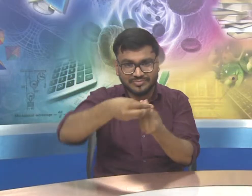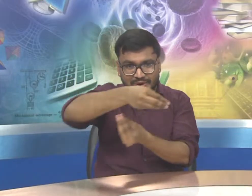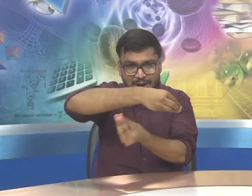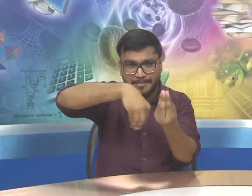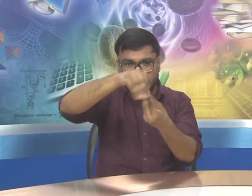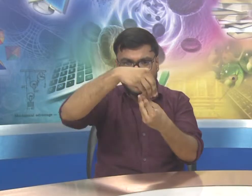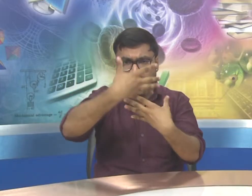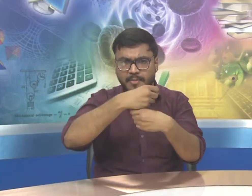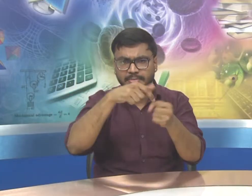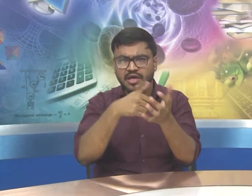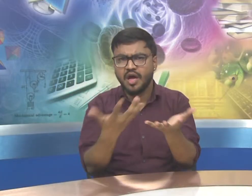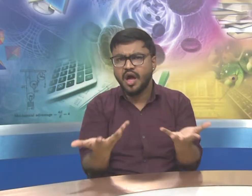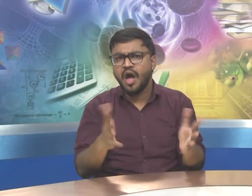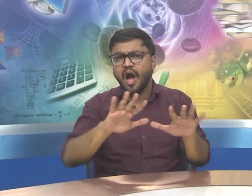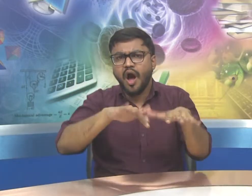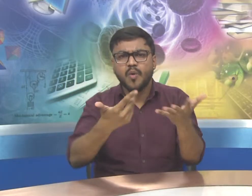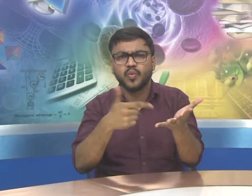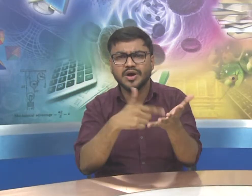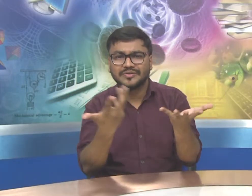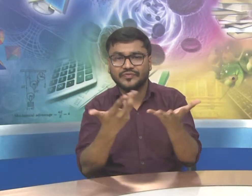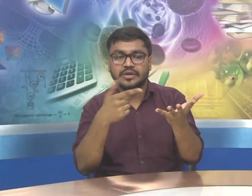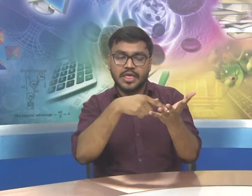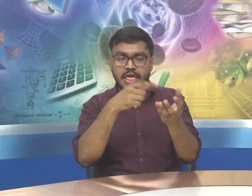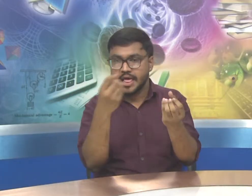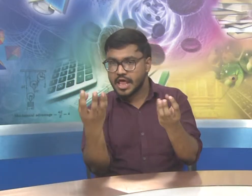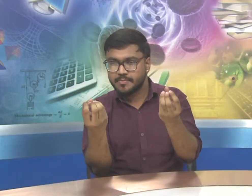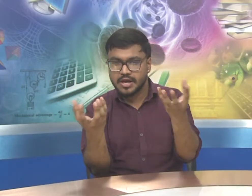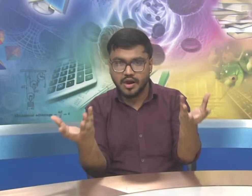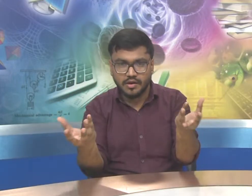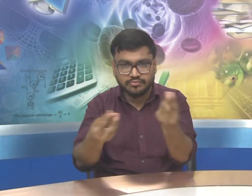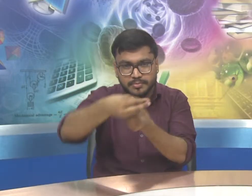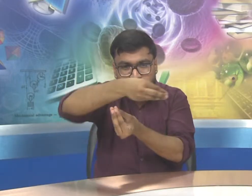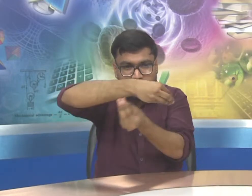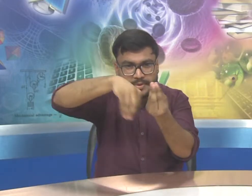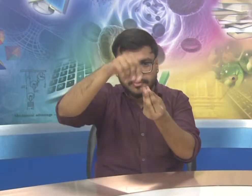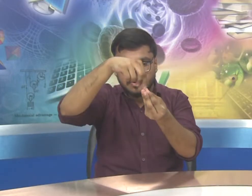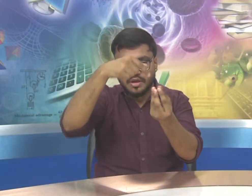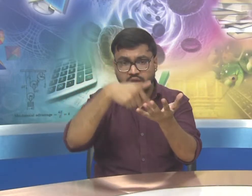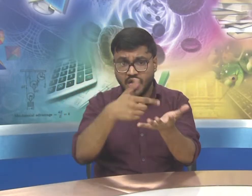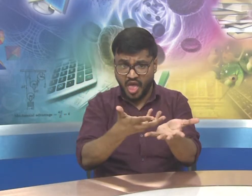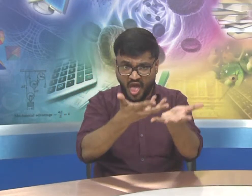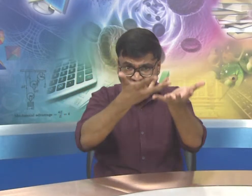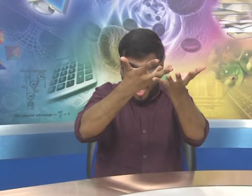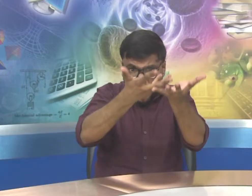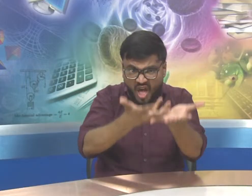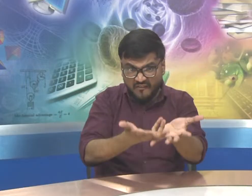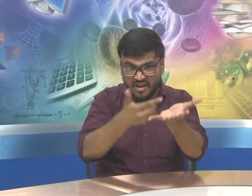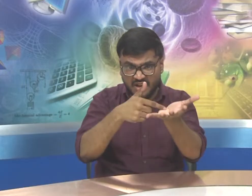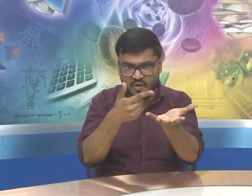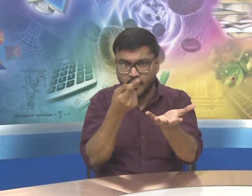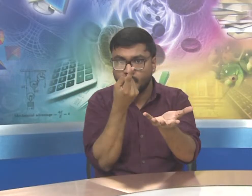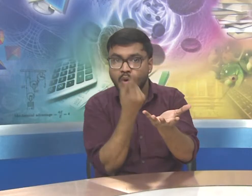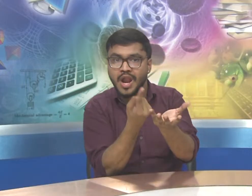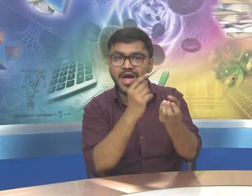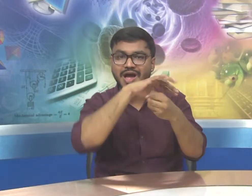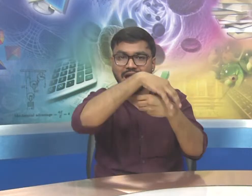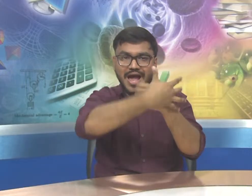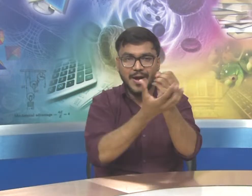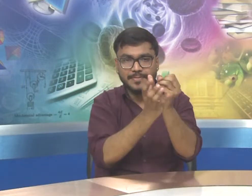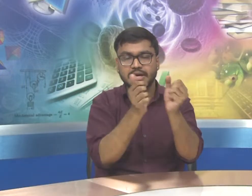Dalton used these weight comparisons to find relative atomic masses, which means